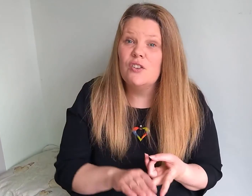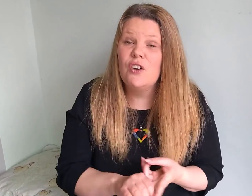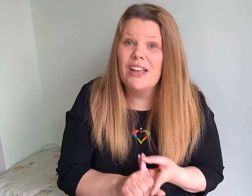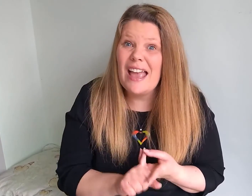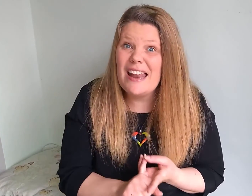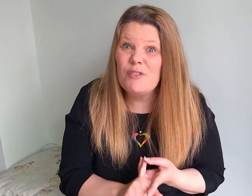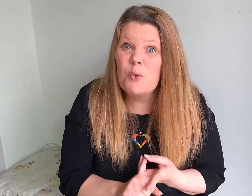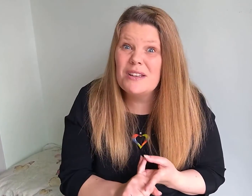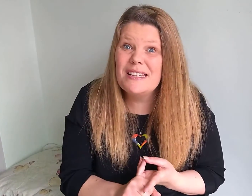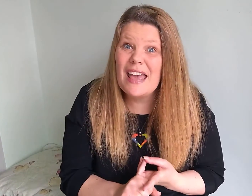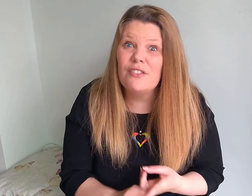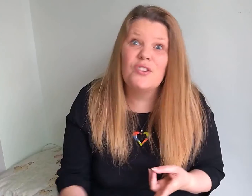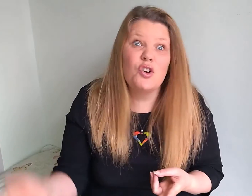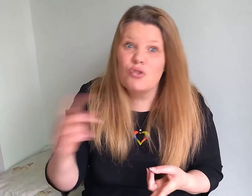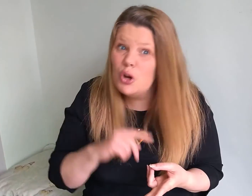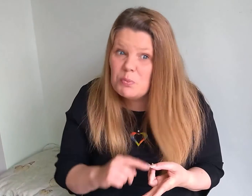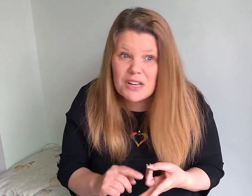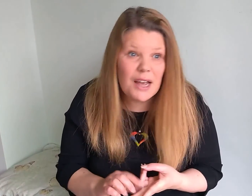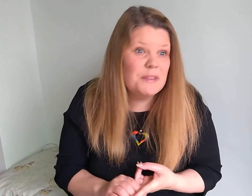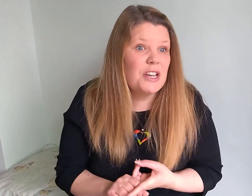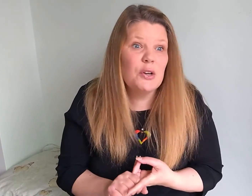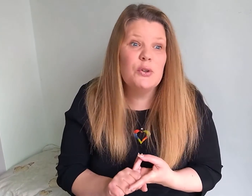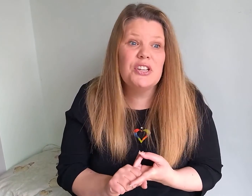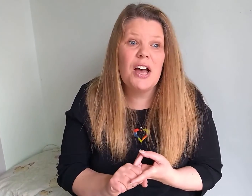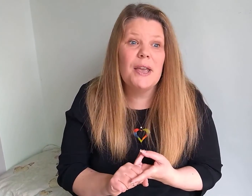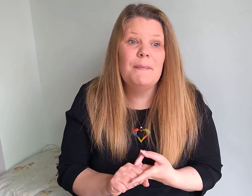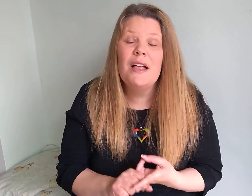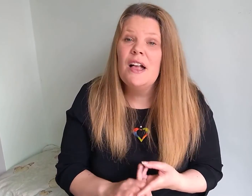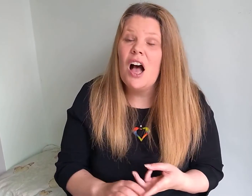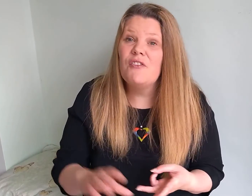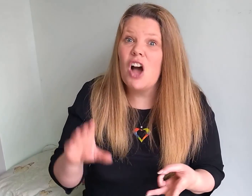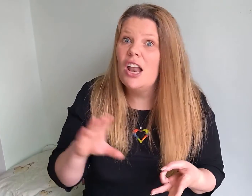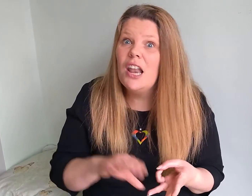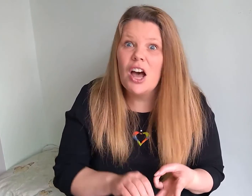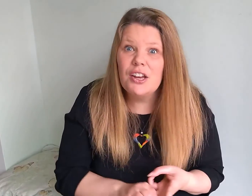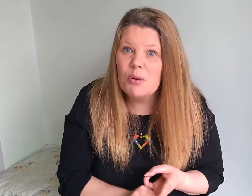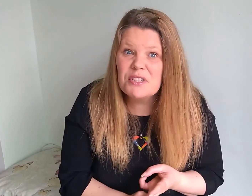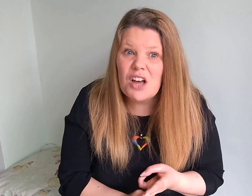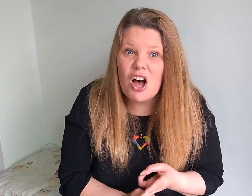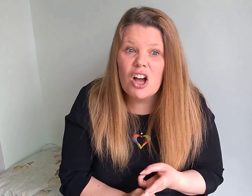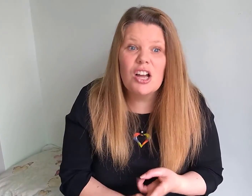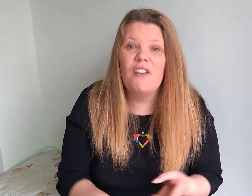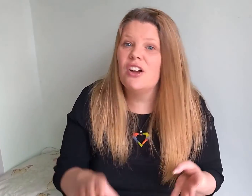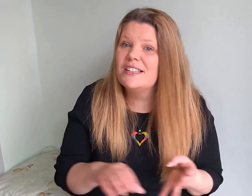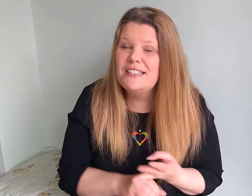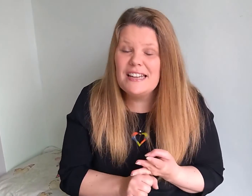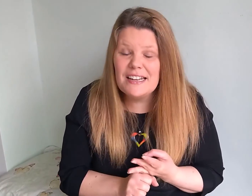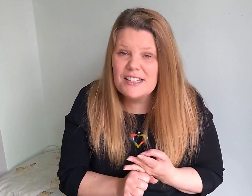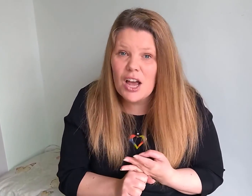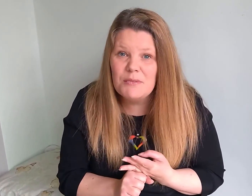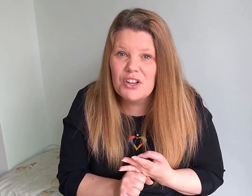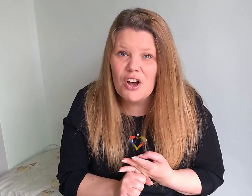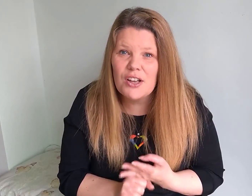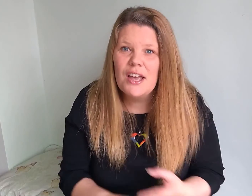for getting everyone together for group time, circle time. I've got a lineup song. I've got a dinner time song.